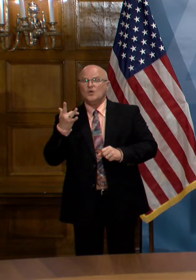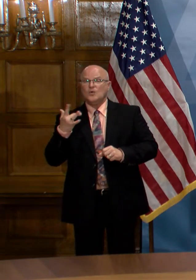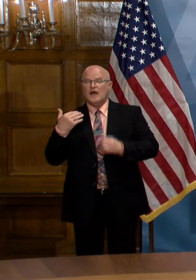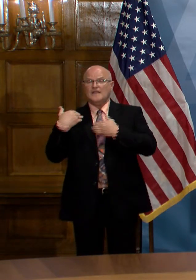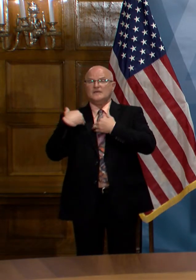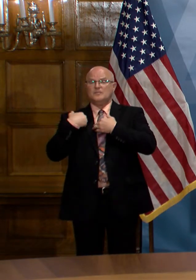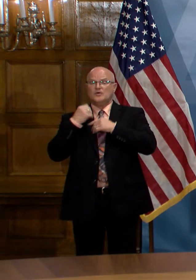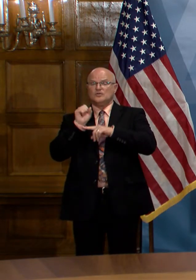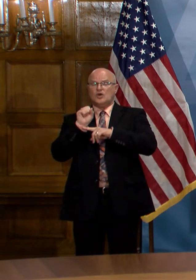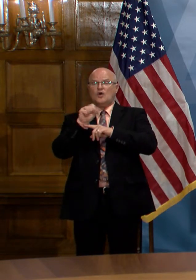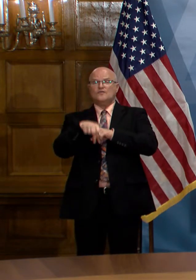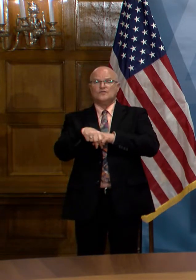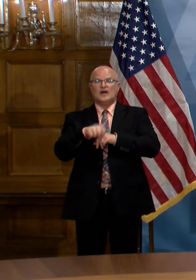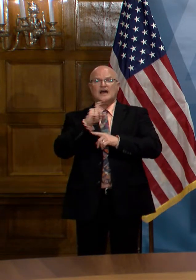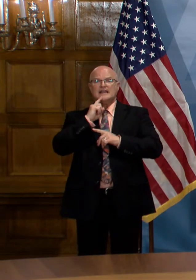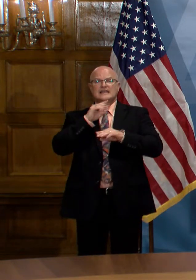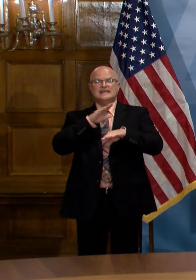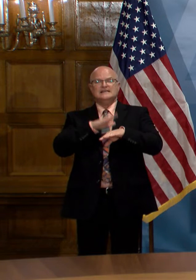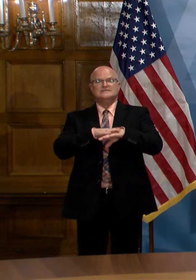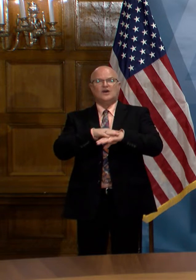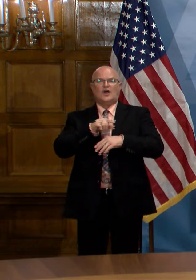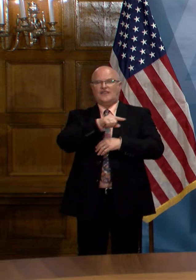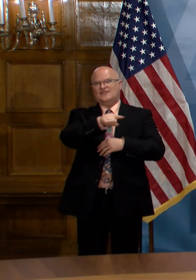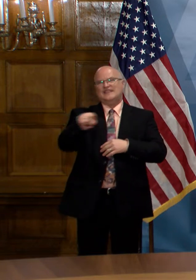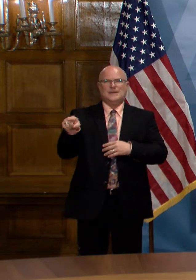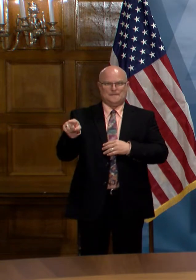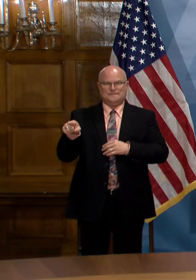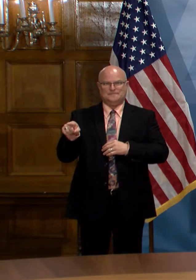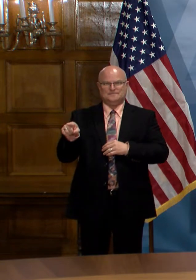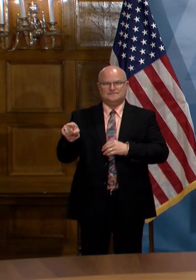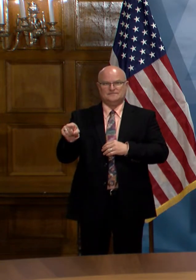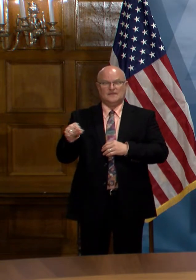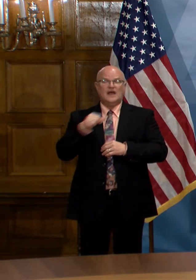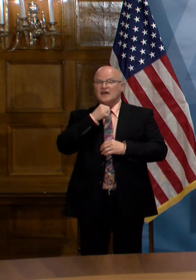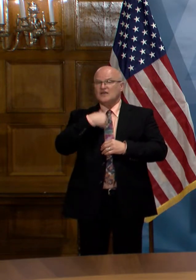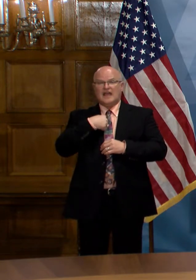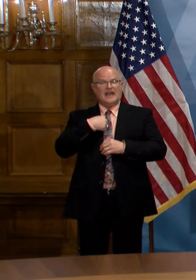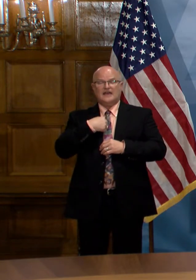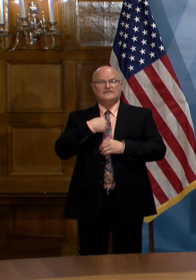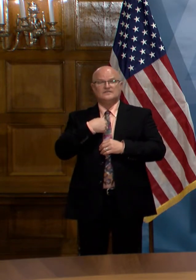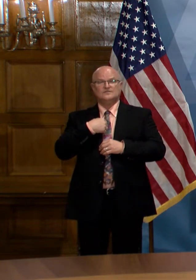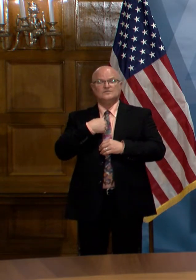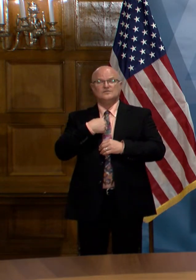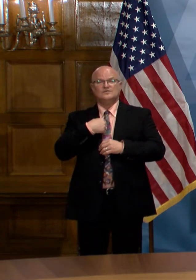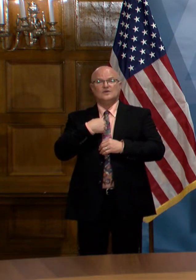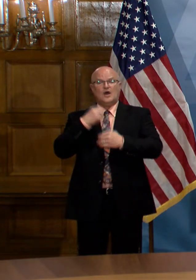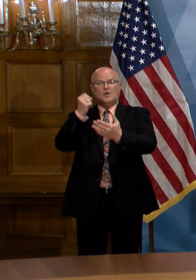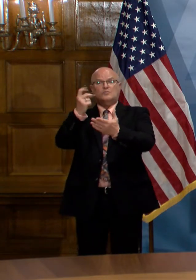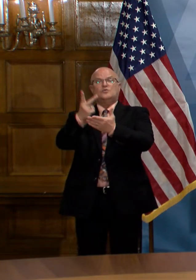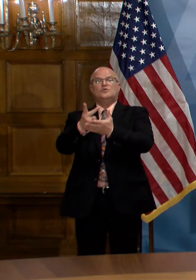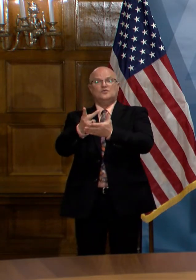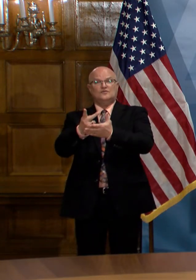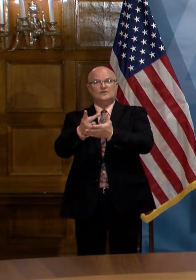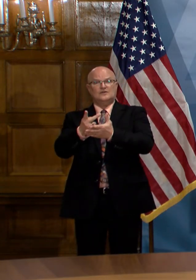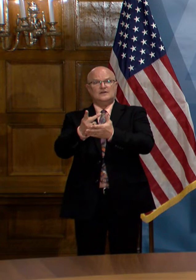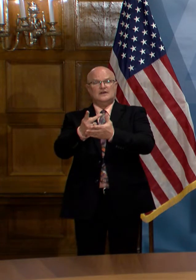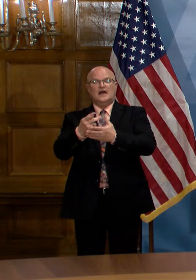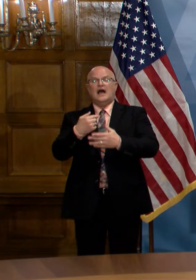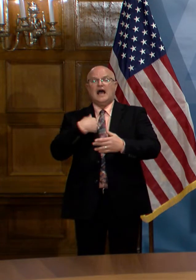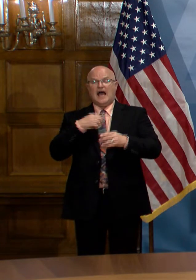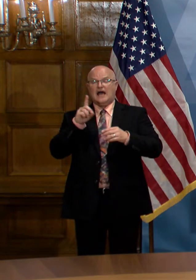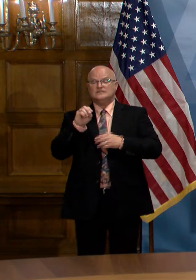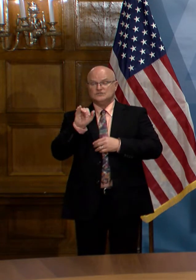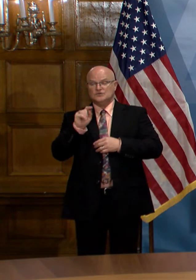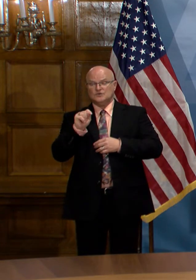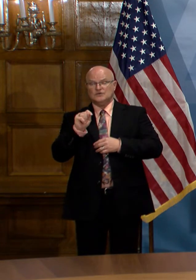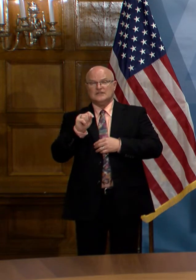to override is on them. I don't have to get approval. I do